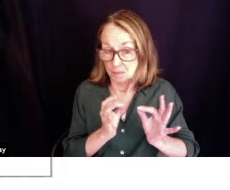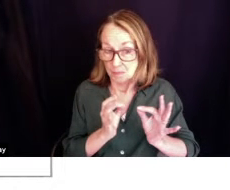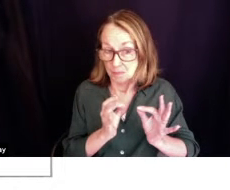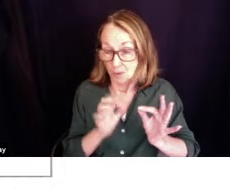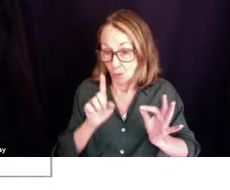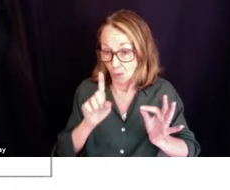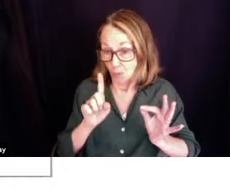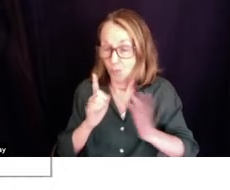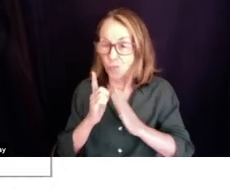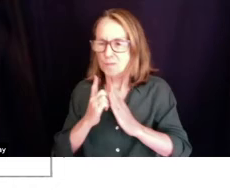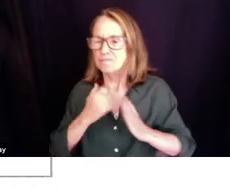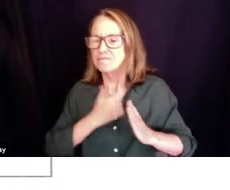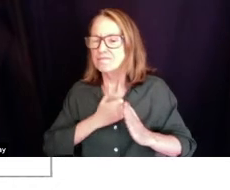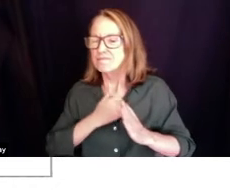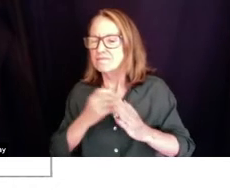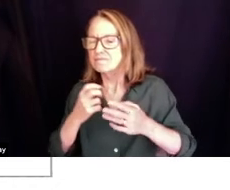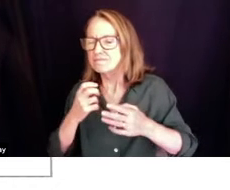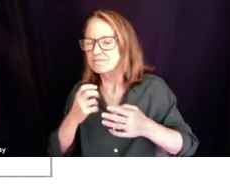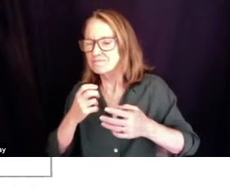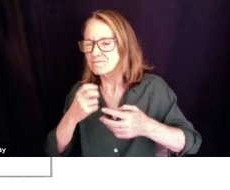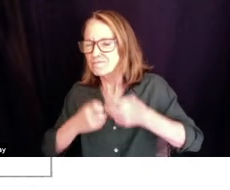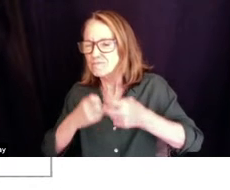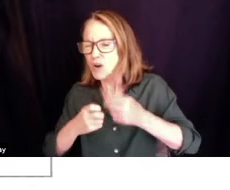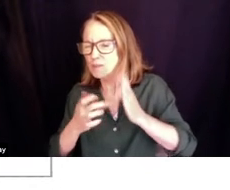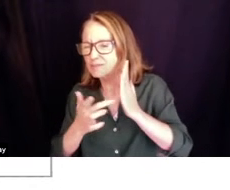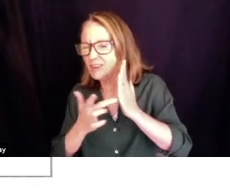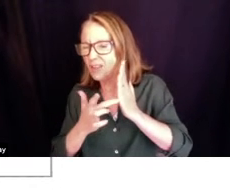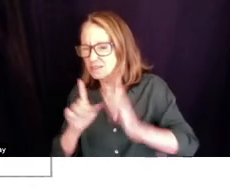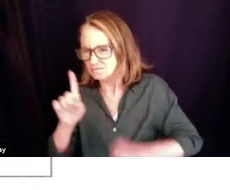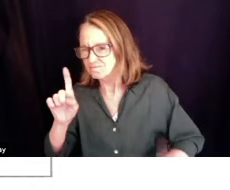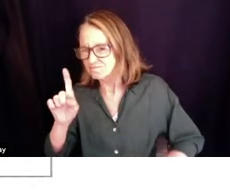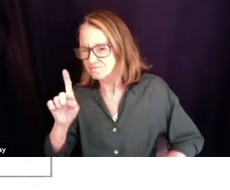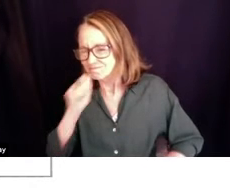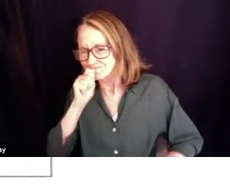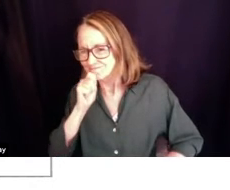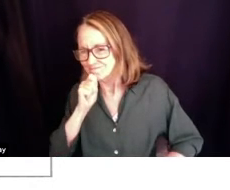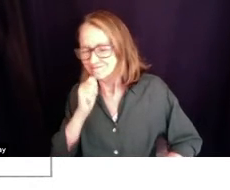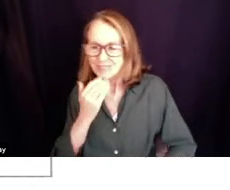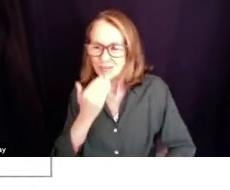Okay. Okay, give me just one moment. I apologize for the technical difficulties.